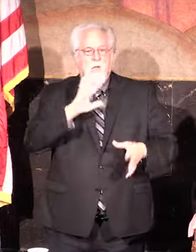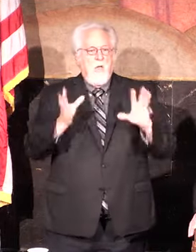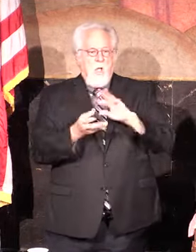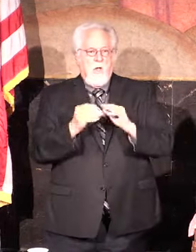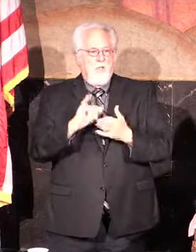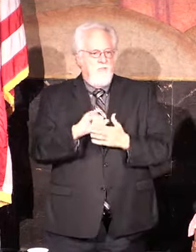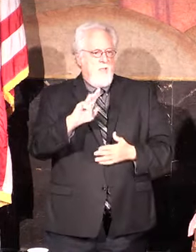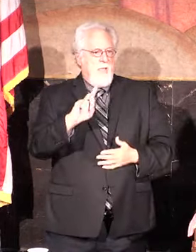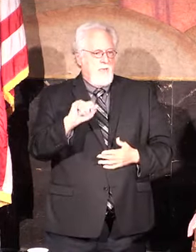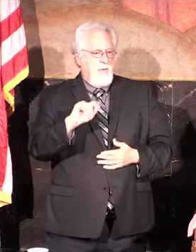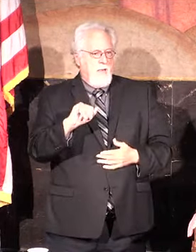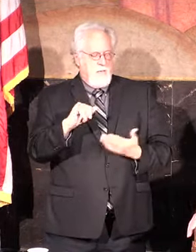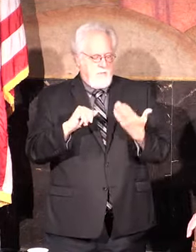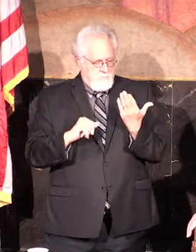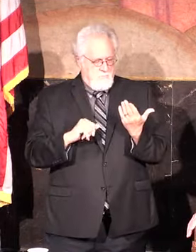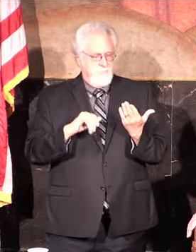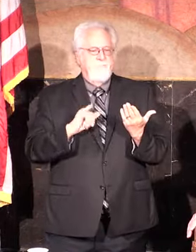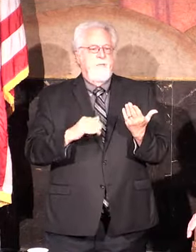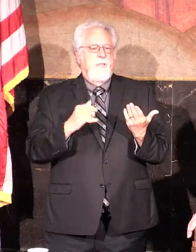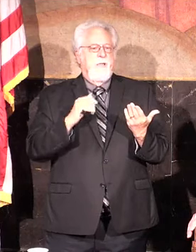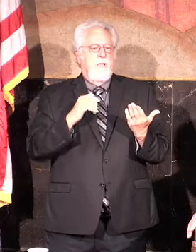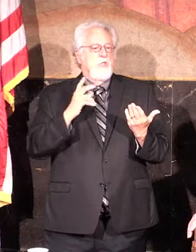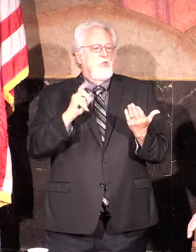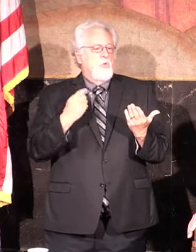will inform what we think we can safely do